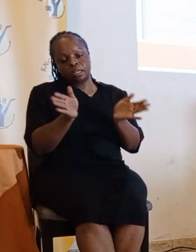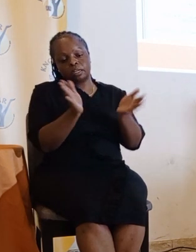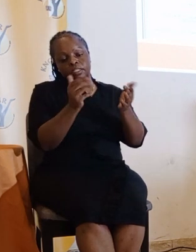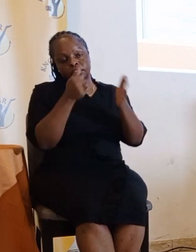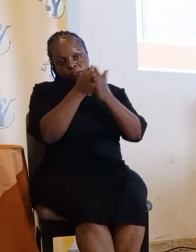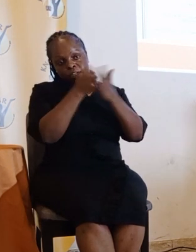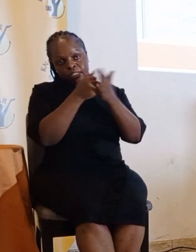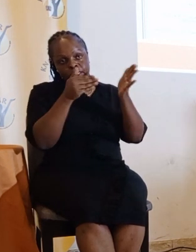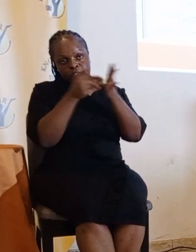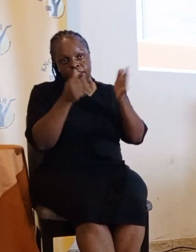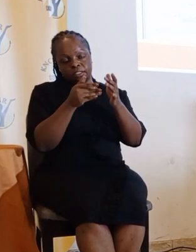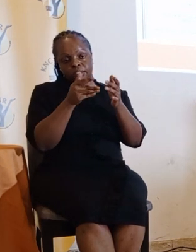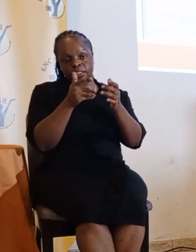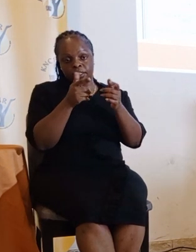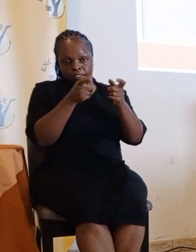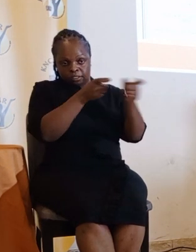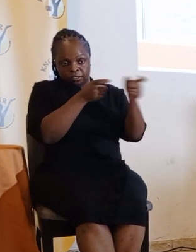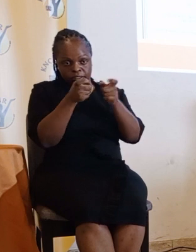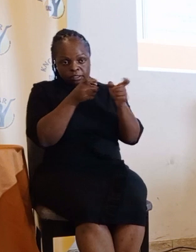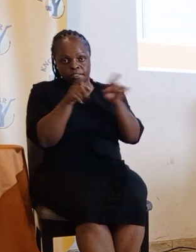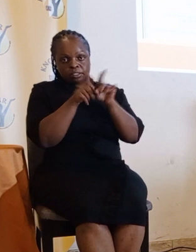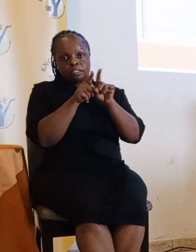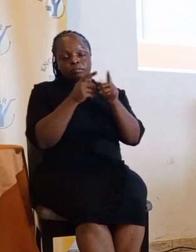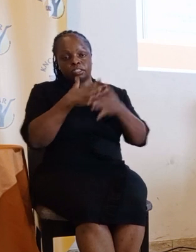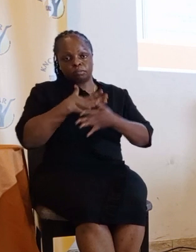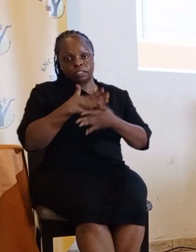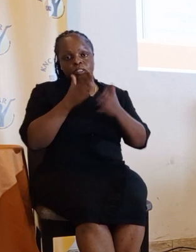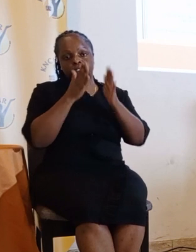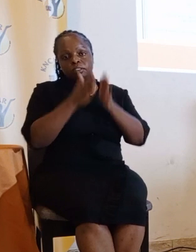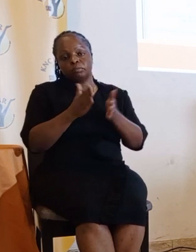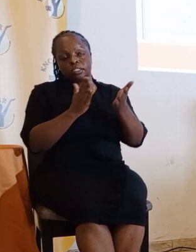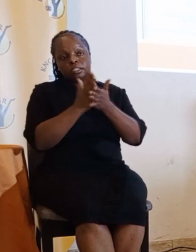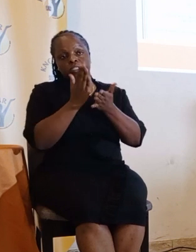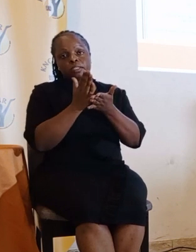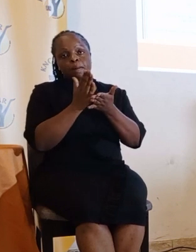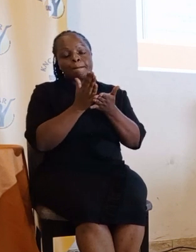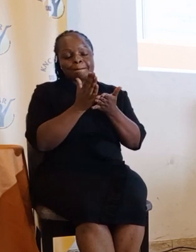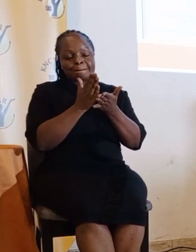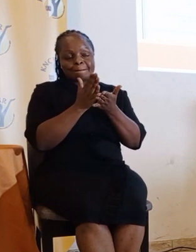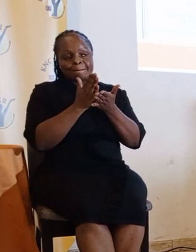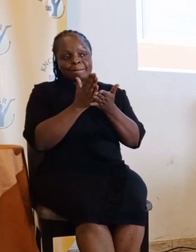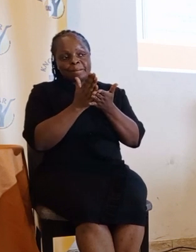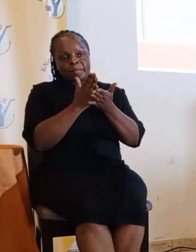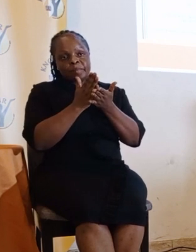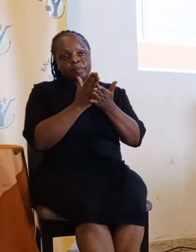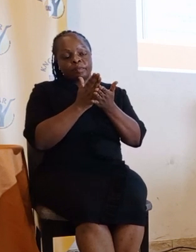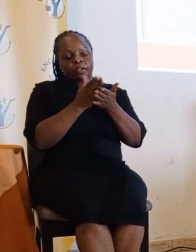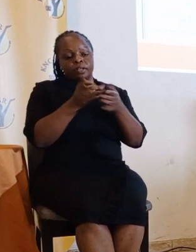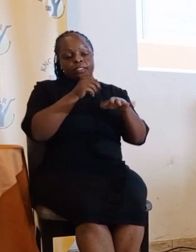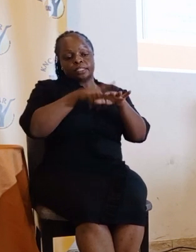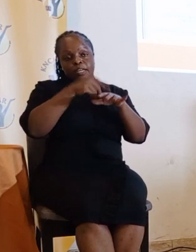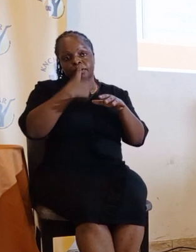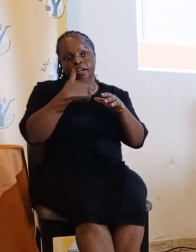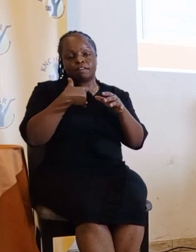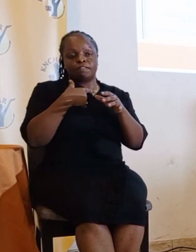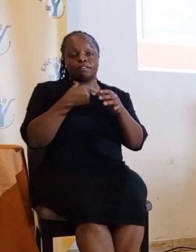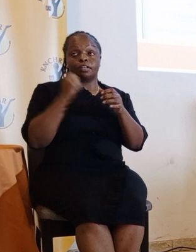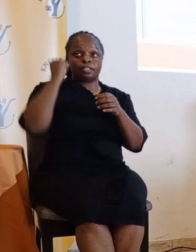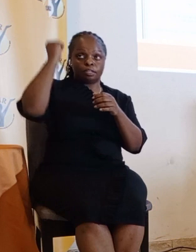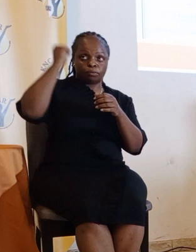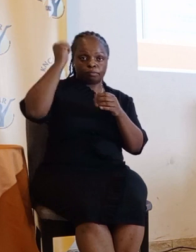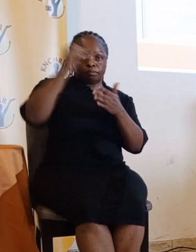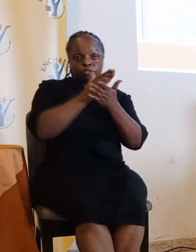and violent extremism while respecting human rights standards. During the demonstrations between